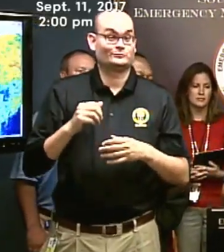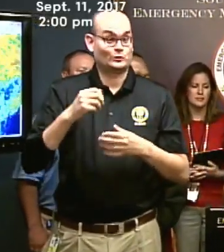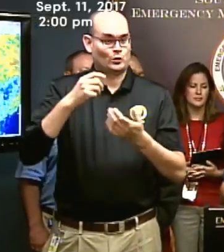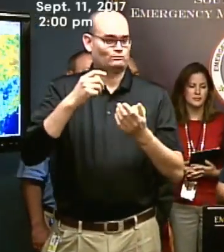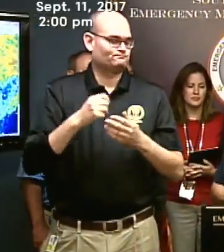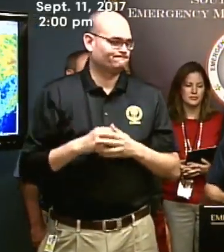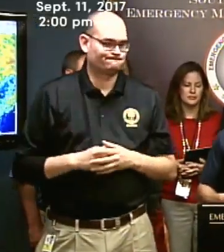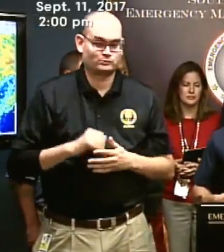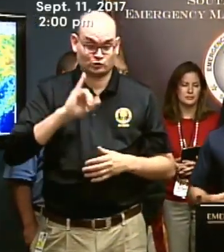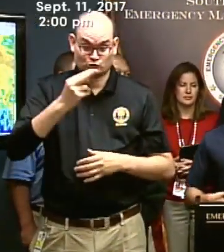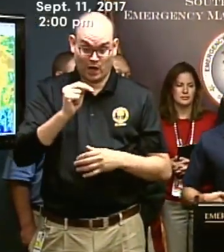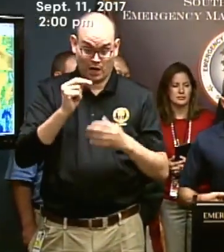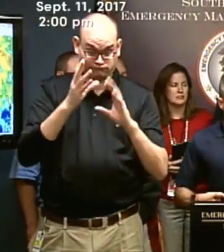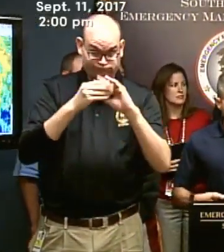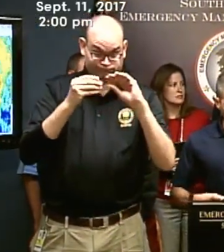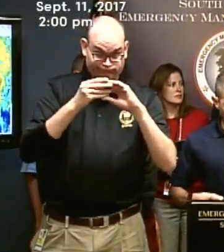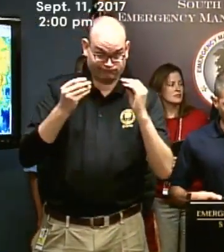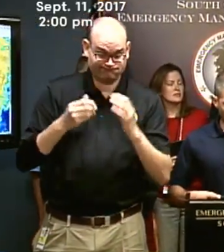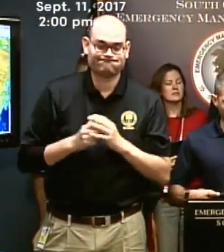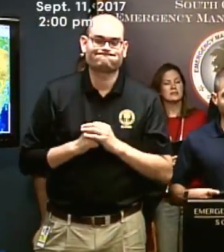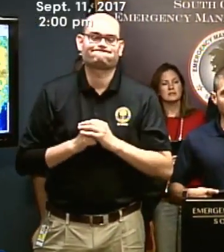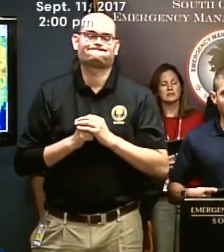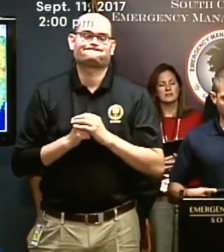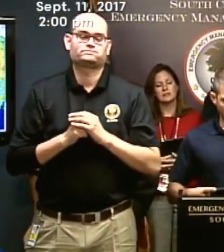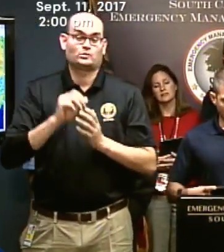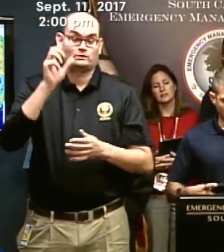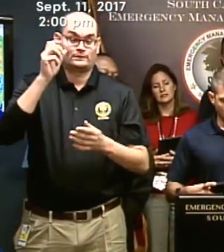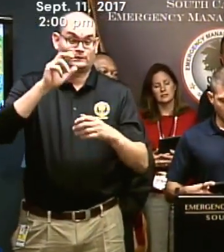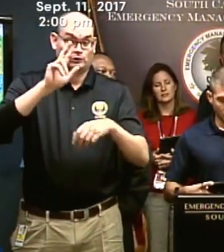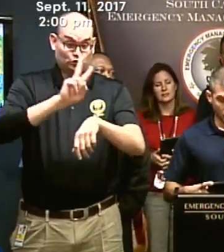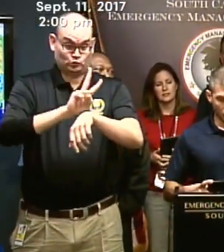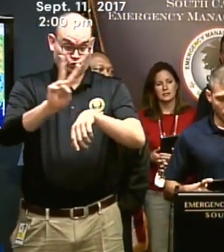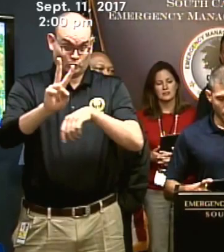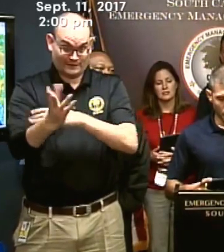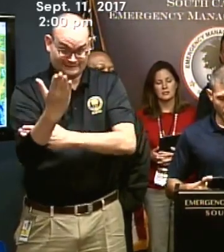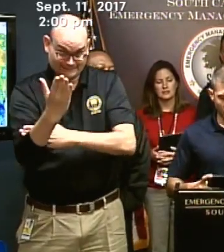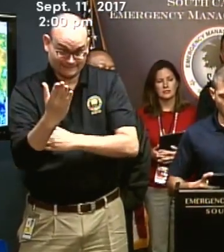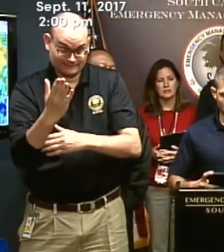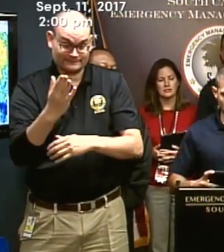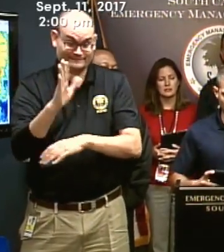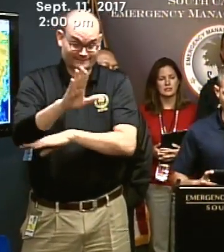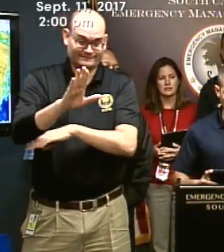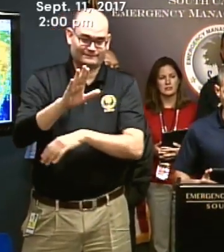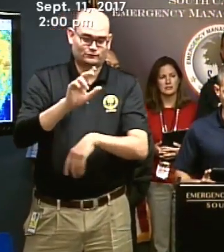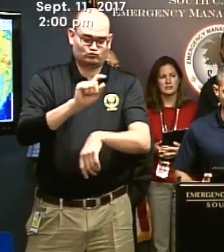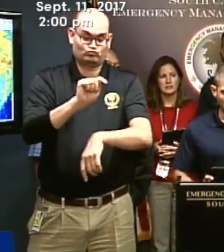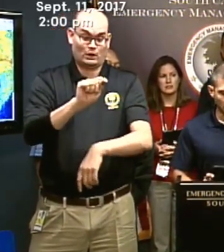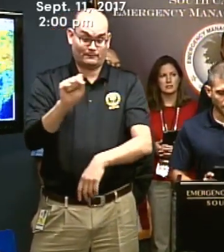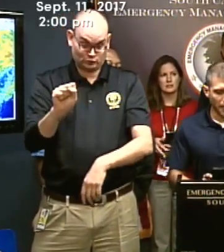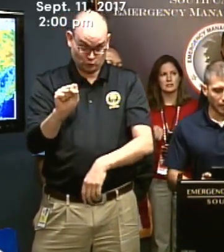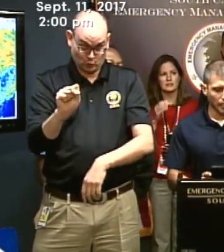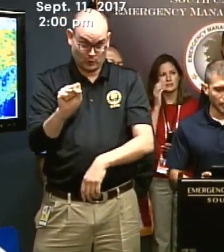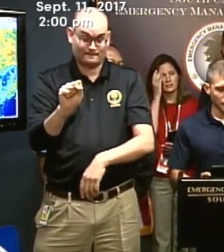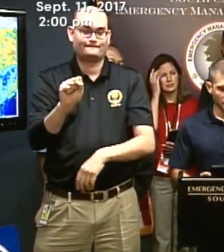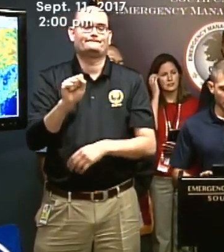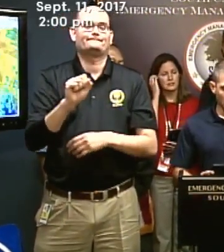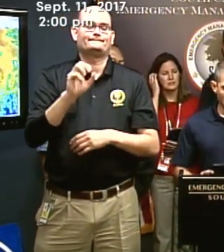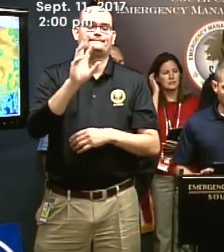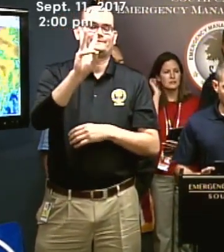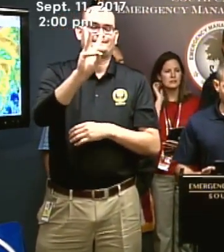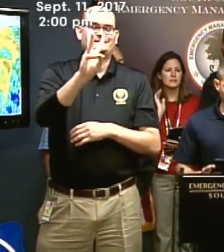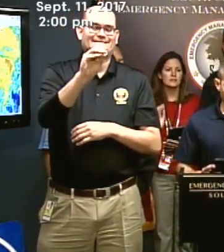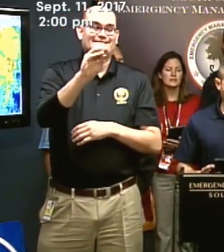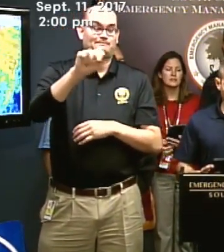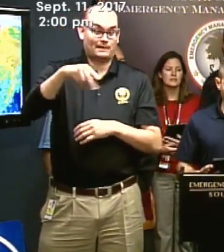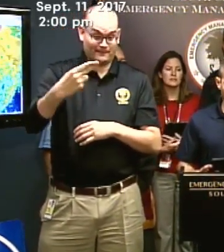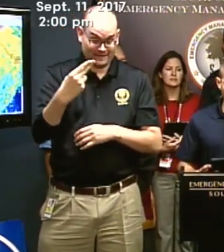sir. All right, as of 2 o'clock, Tropical Storm Irma still had wind speeds of 60 miles an hour with some higher gusts.